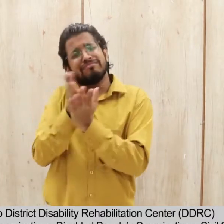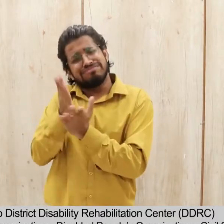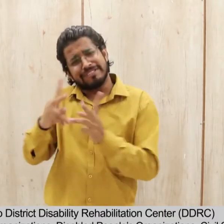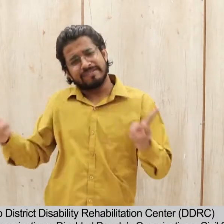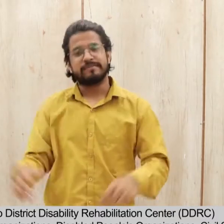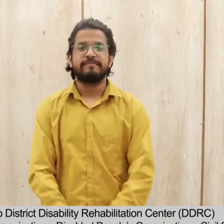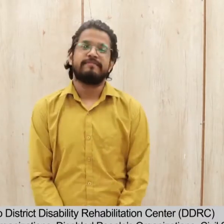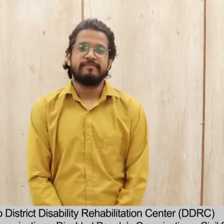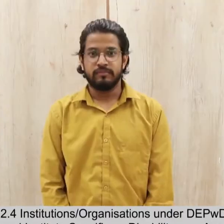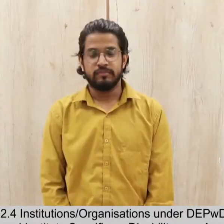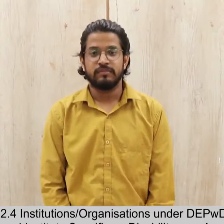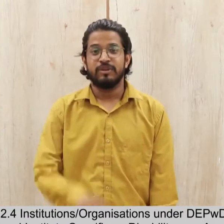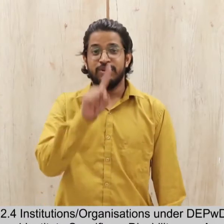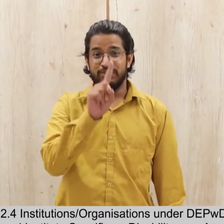organizations, etc.